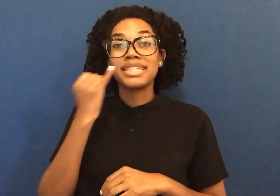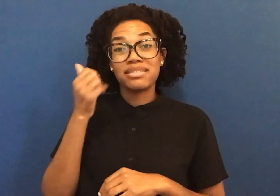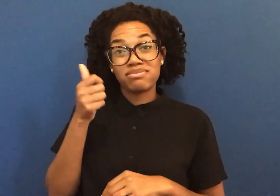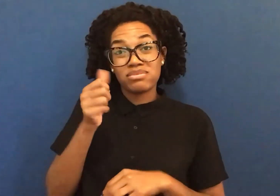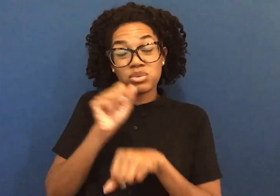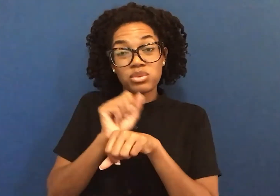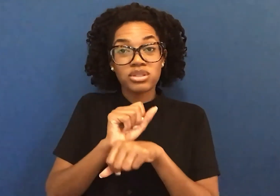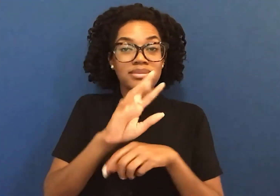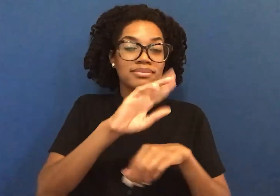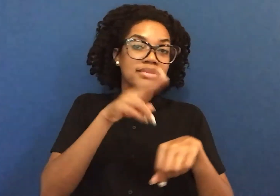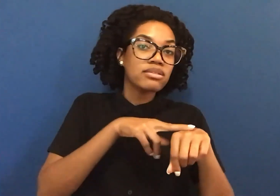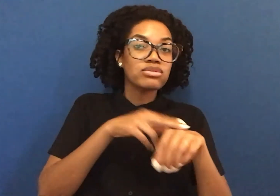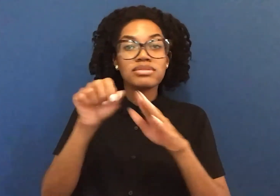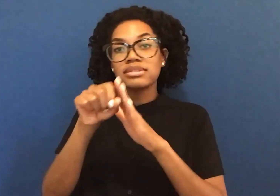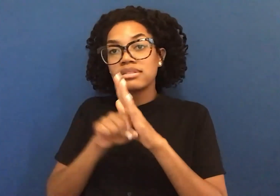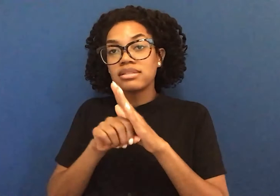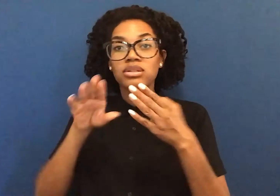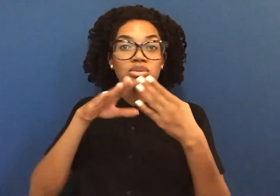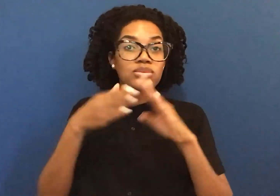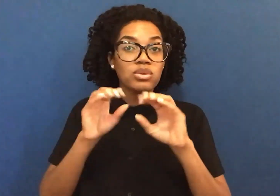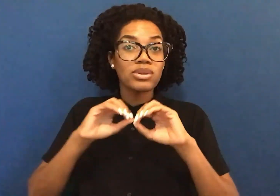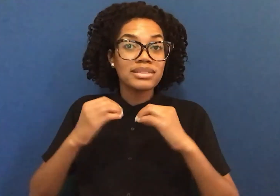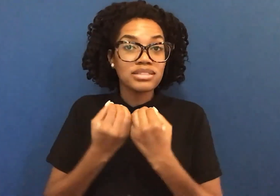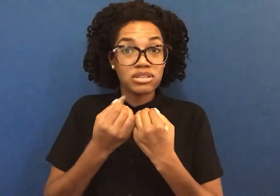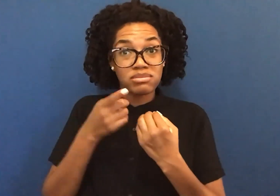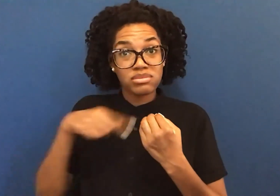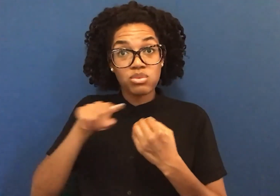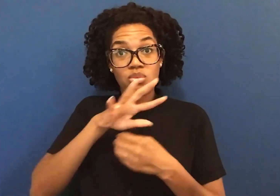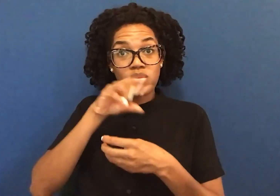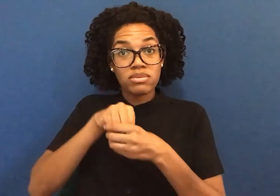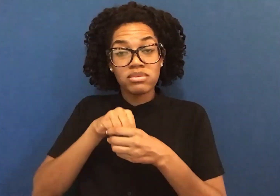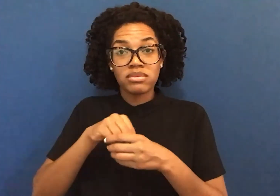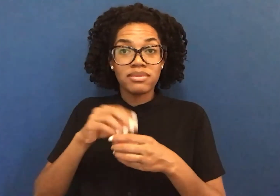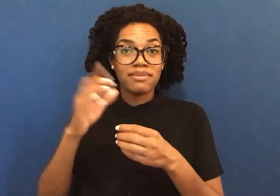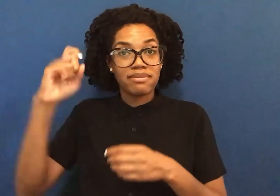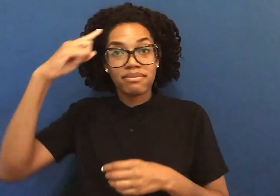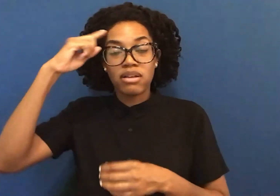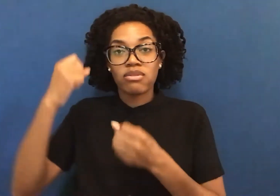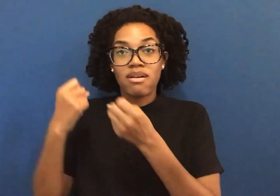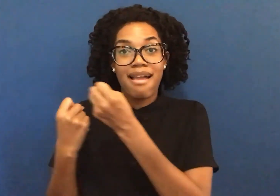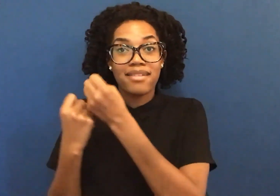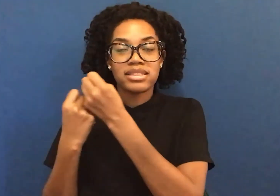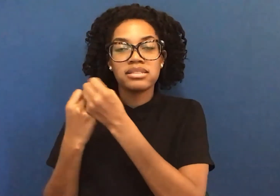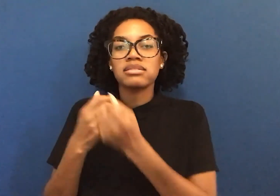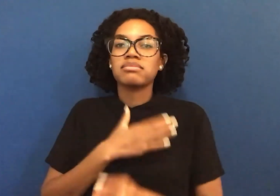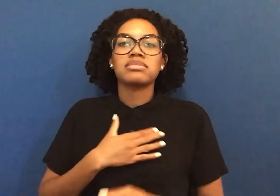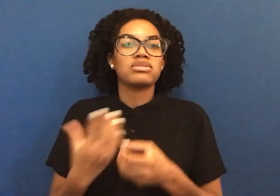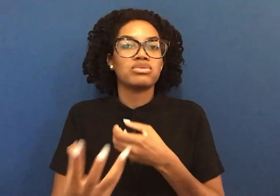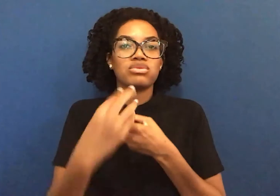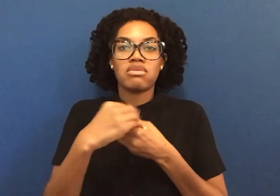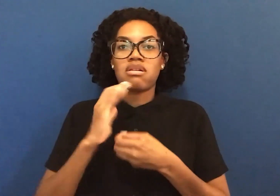community-based organization that engages in federal advocacy, please consider this my invitation to join the working group, get